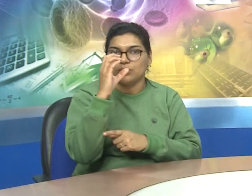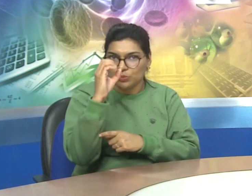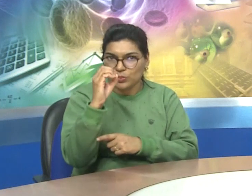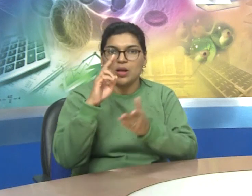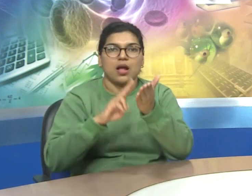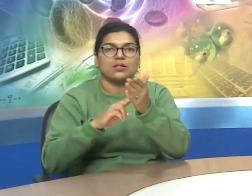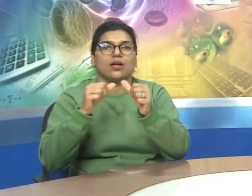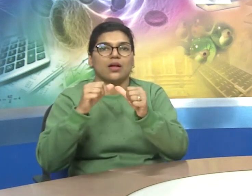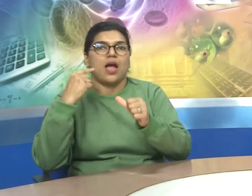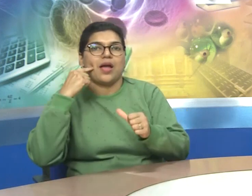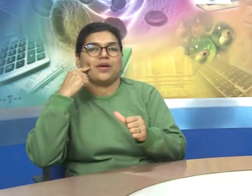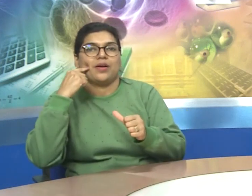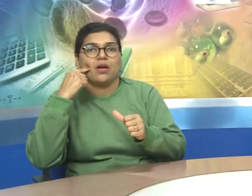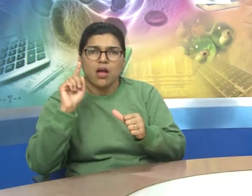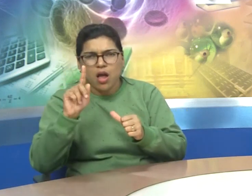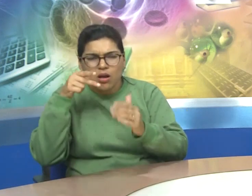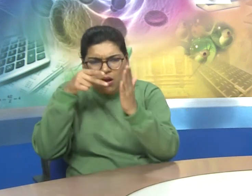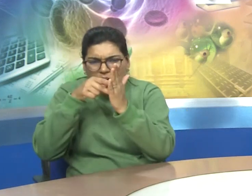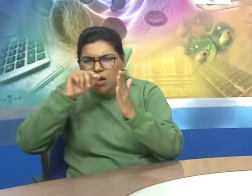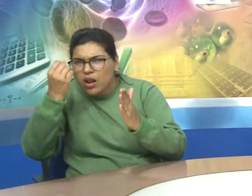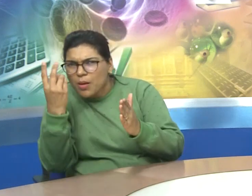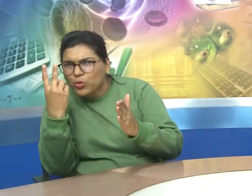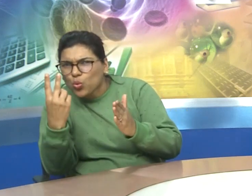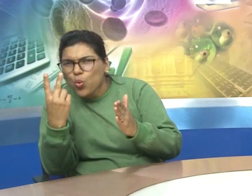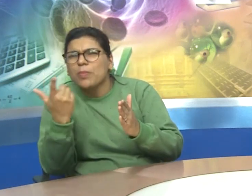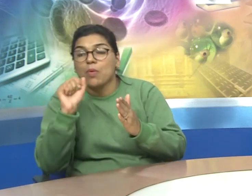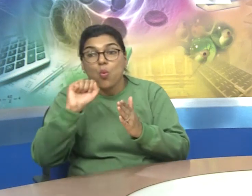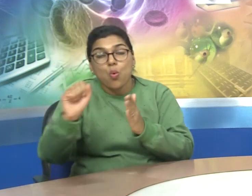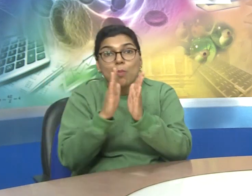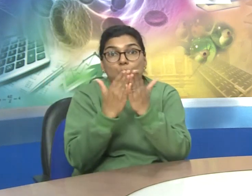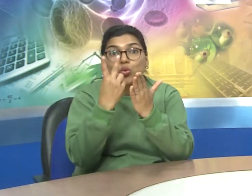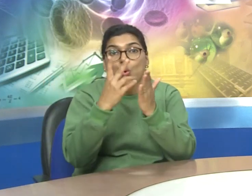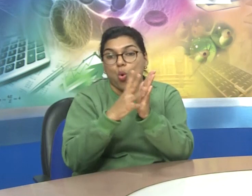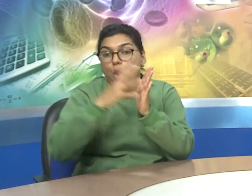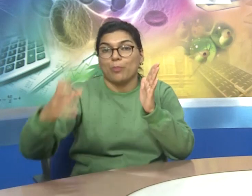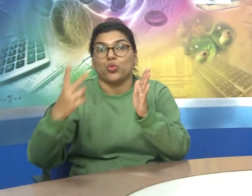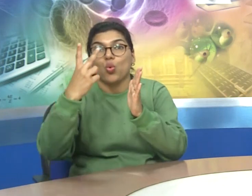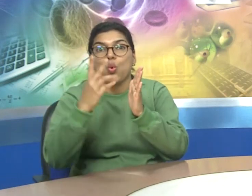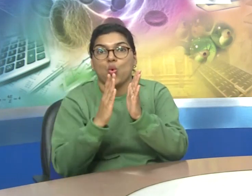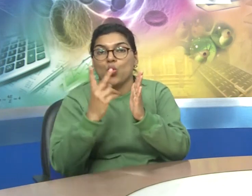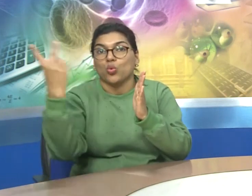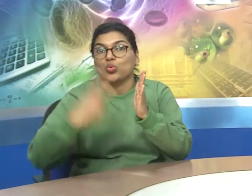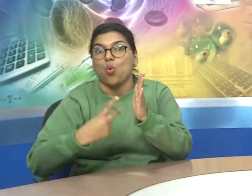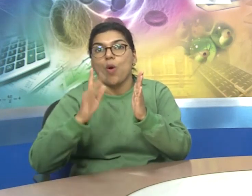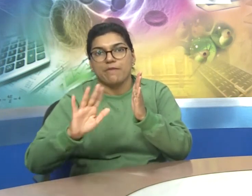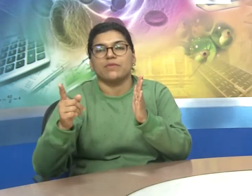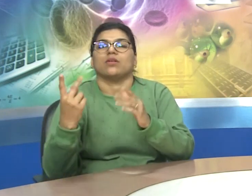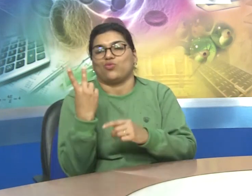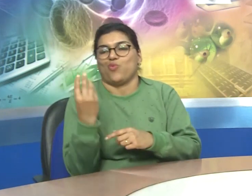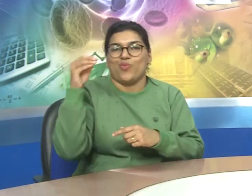NAI. So this is the number of the book, or you can say the call number of the book in a DDC method,